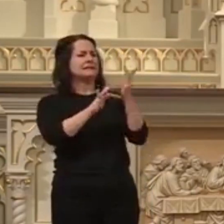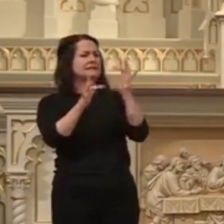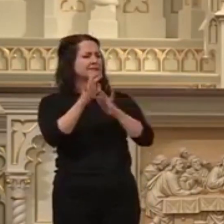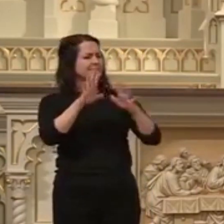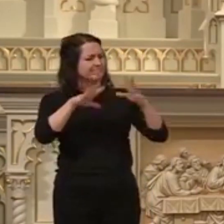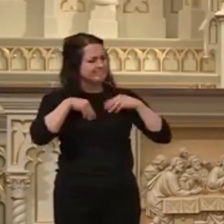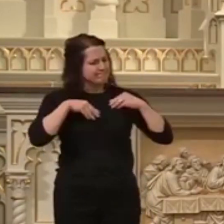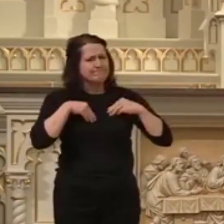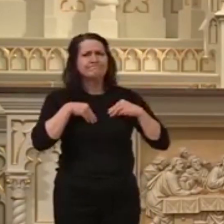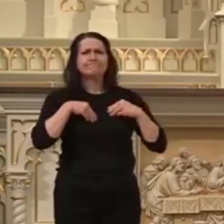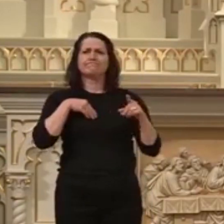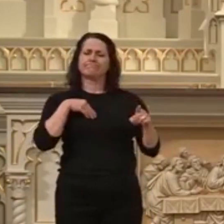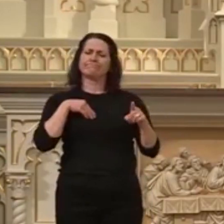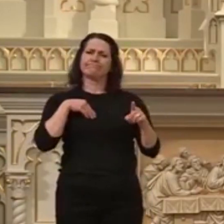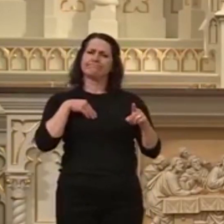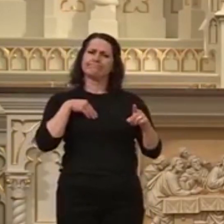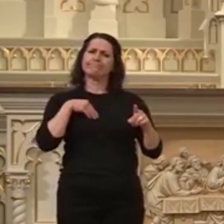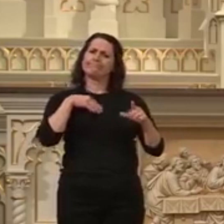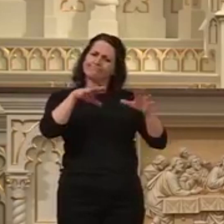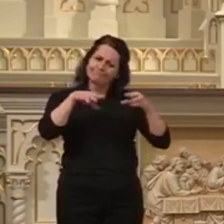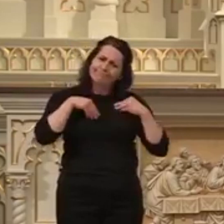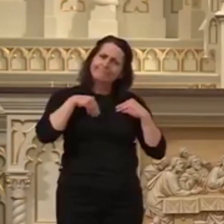the cross.